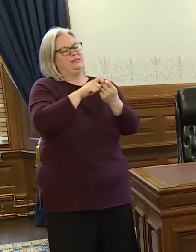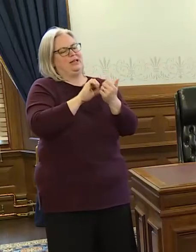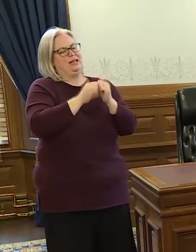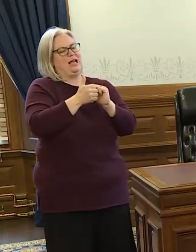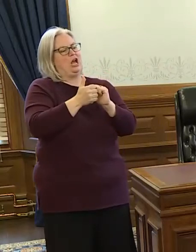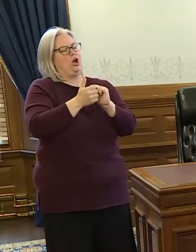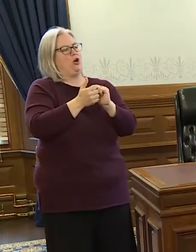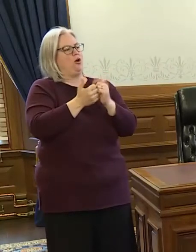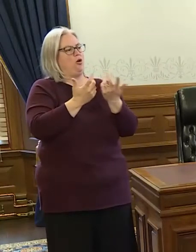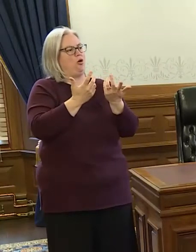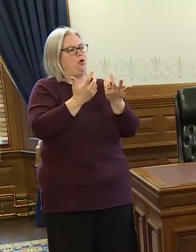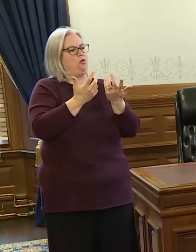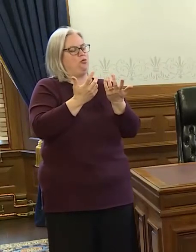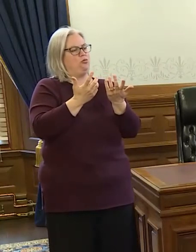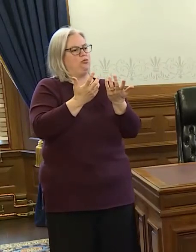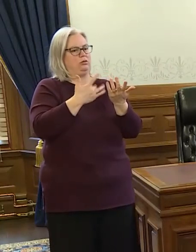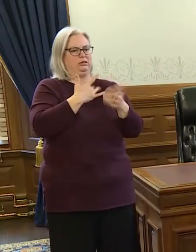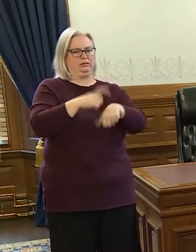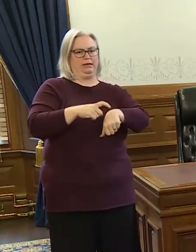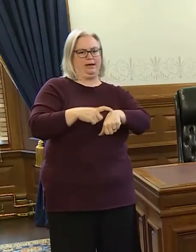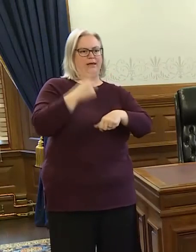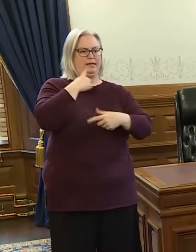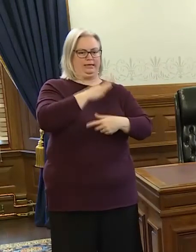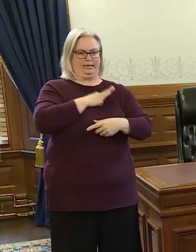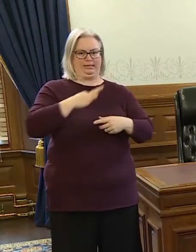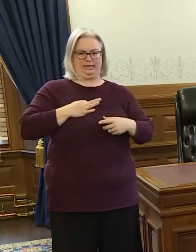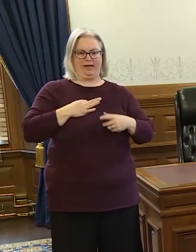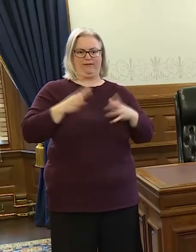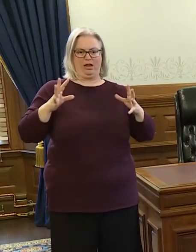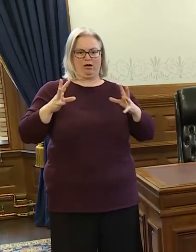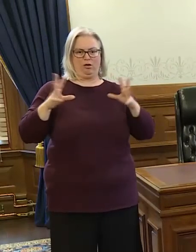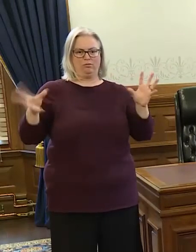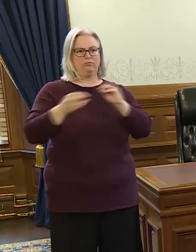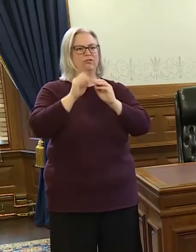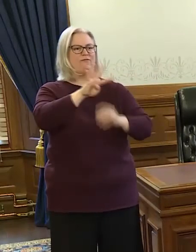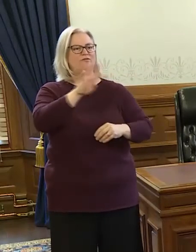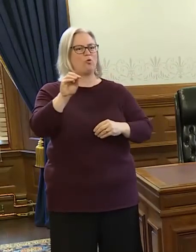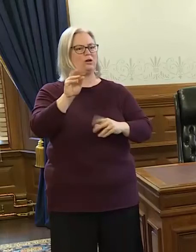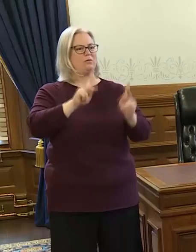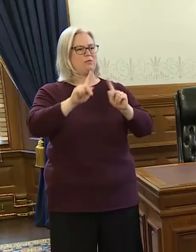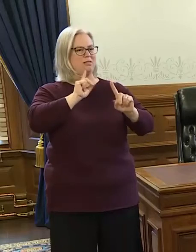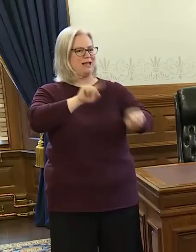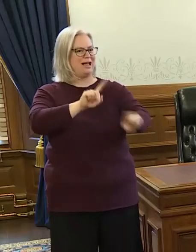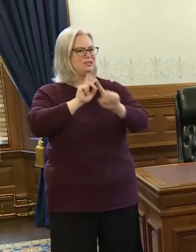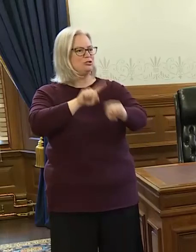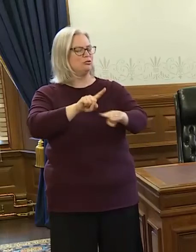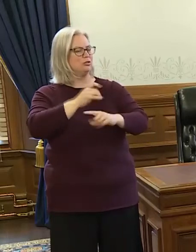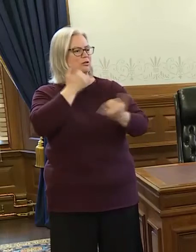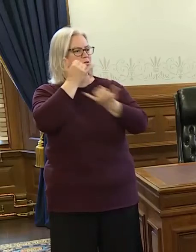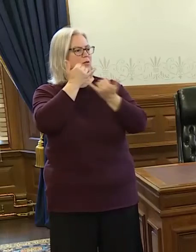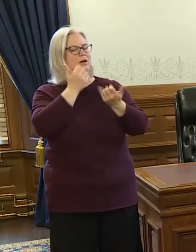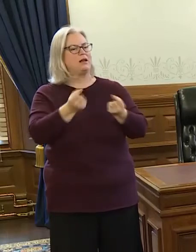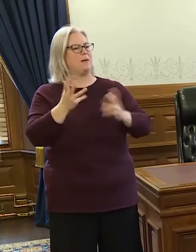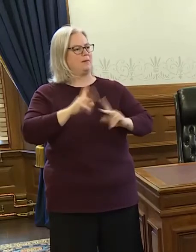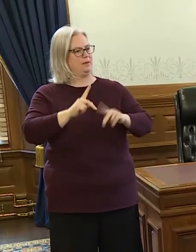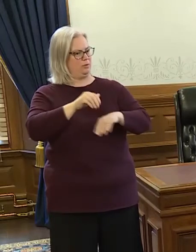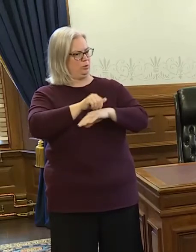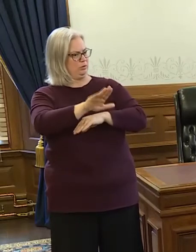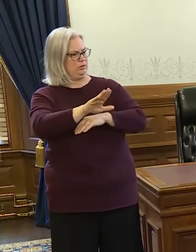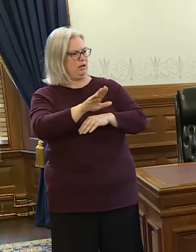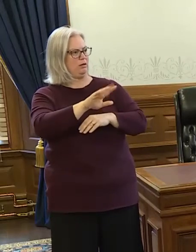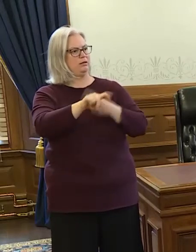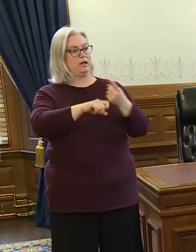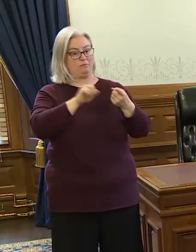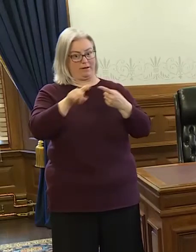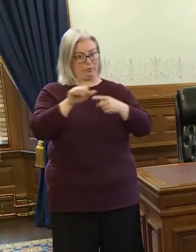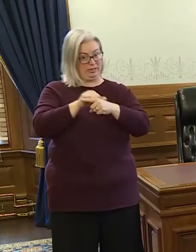you're triaging? I mean, I think the staff now has been doubled to 40, the call center staff, but how many people are you sending in from other agencies, and when will they